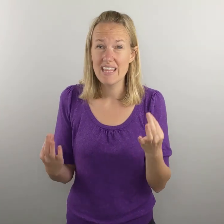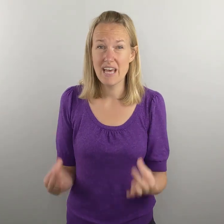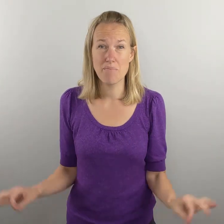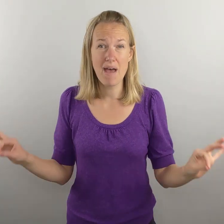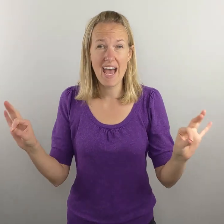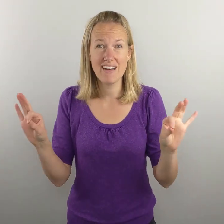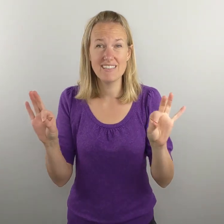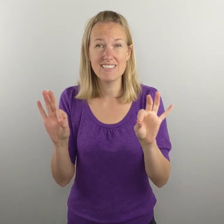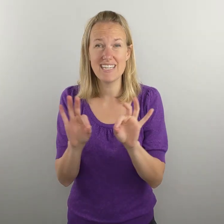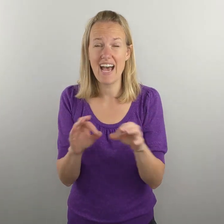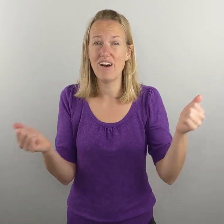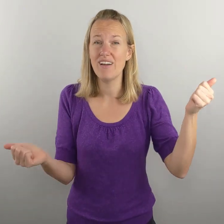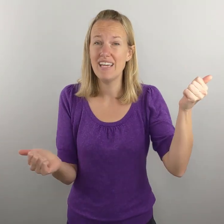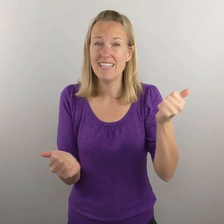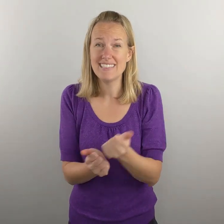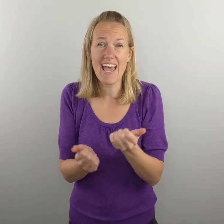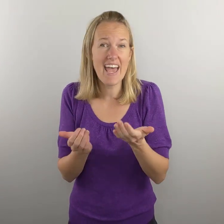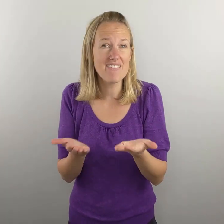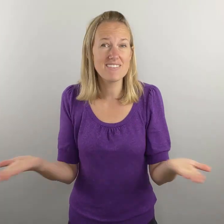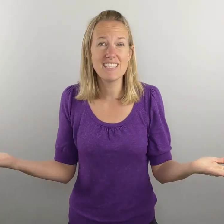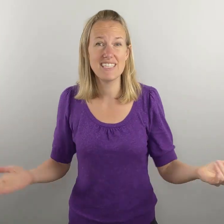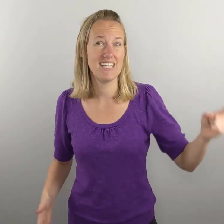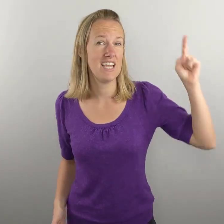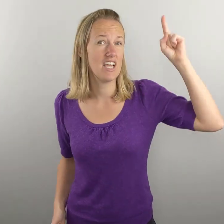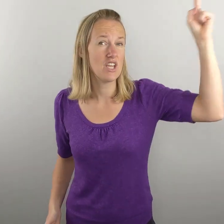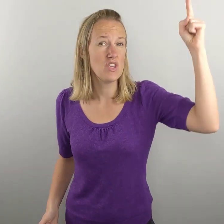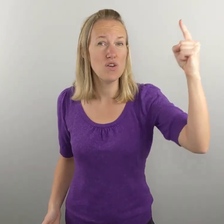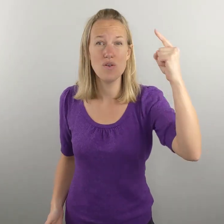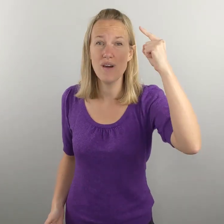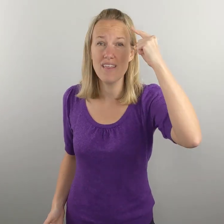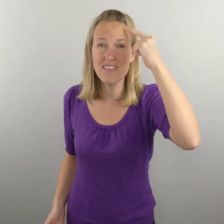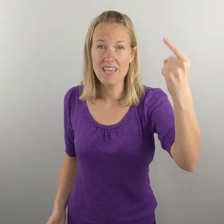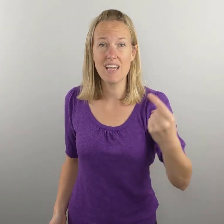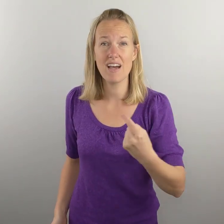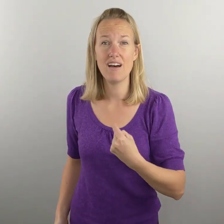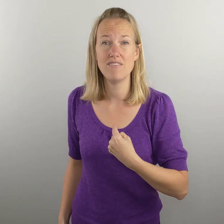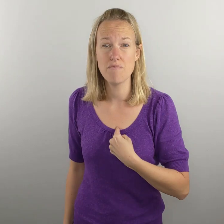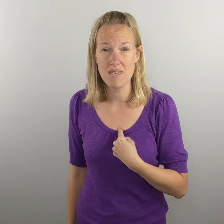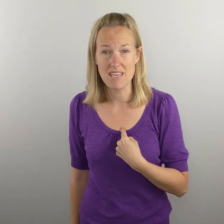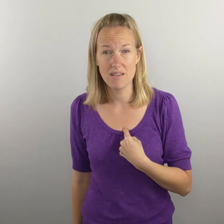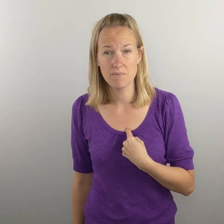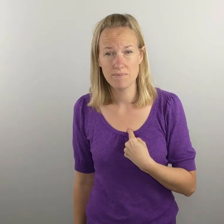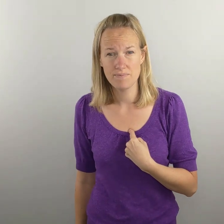that matters now is everything you think of me.